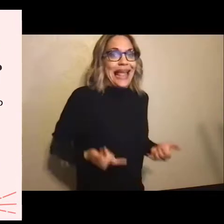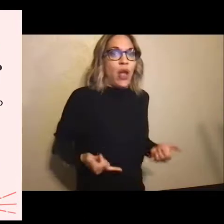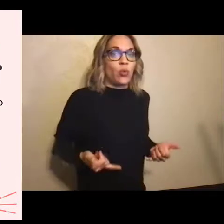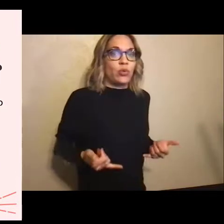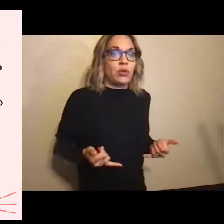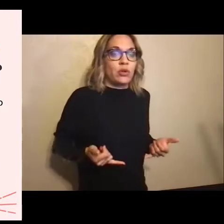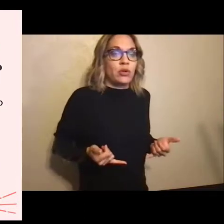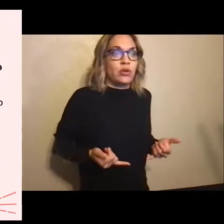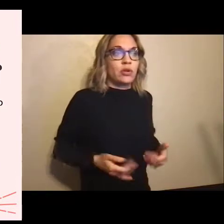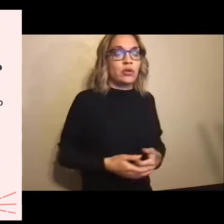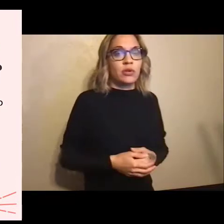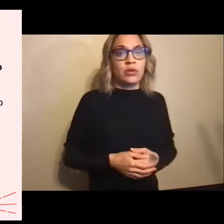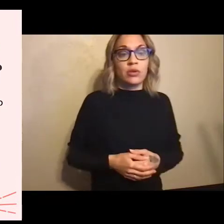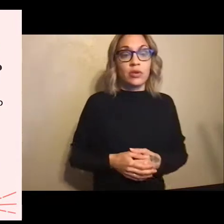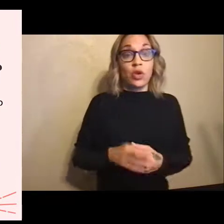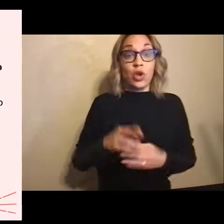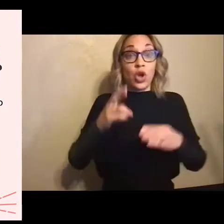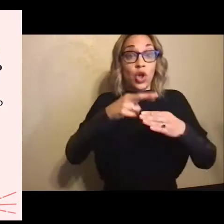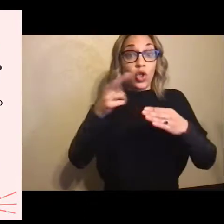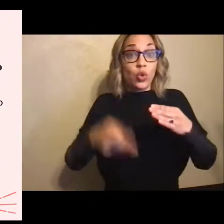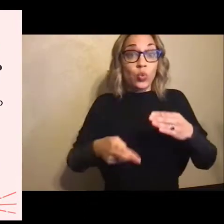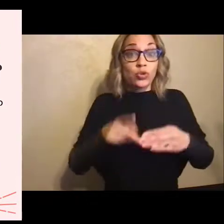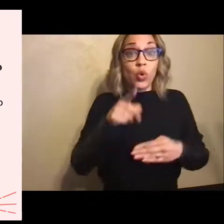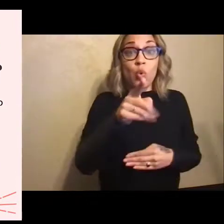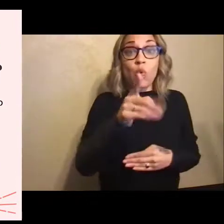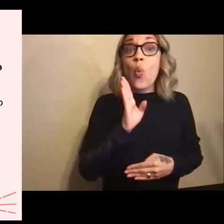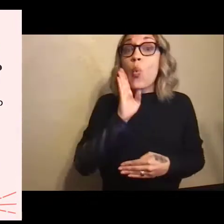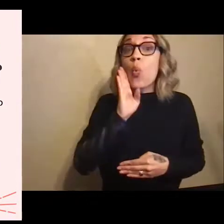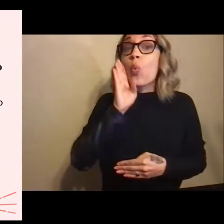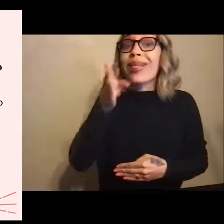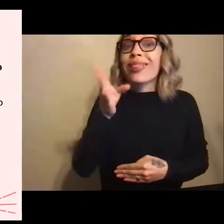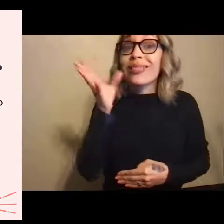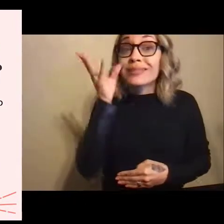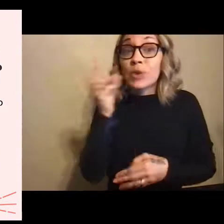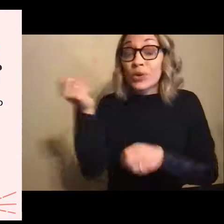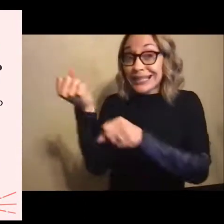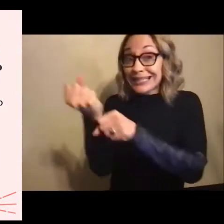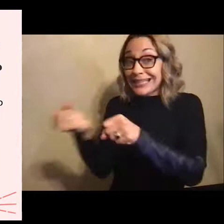create the path. You can manifest what you want.